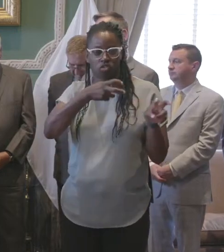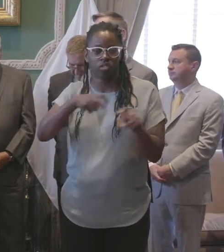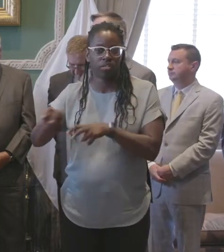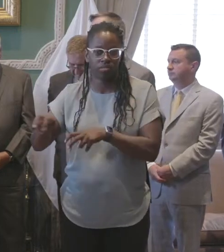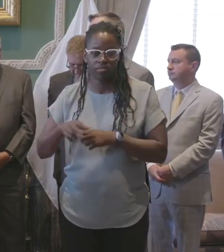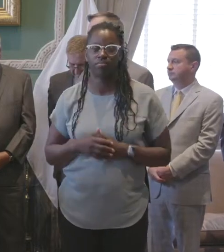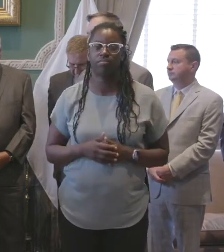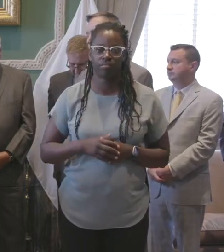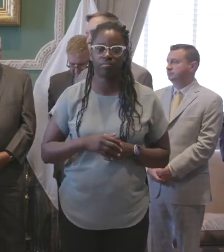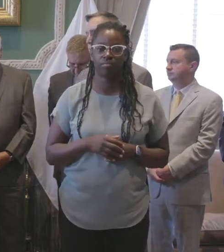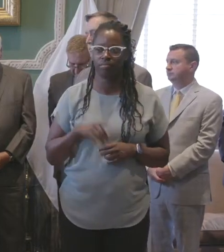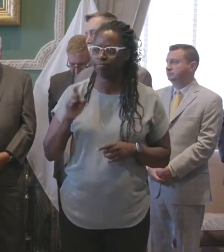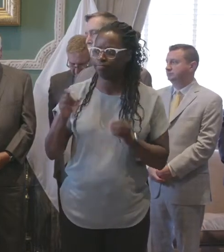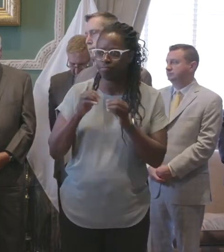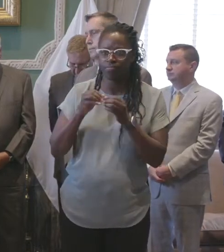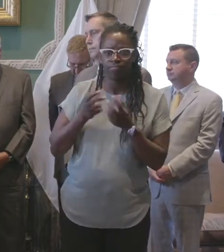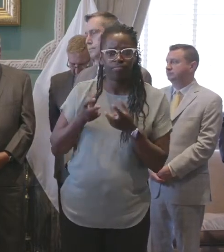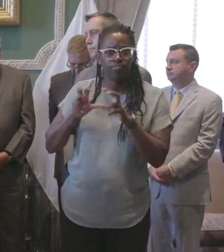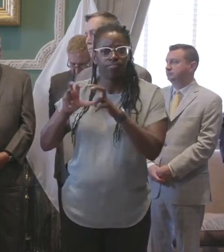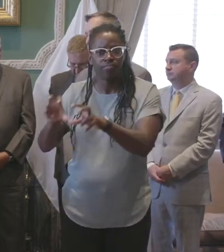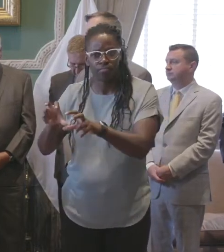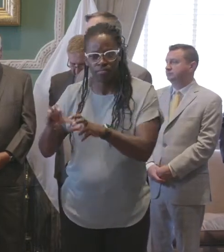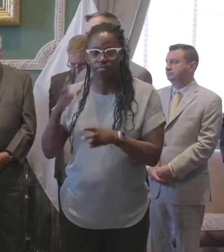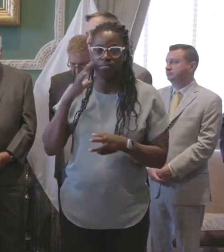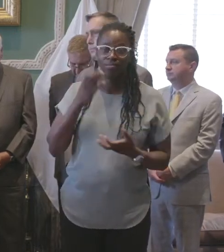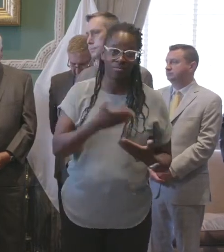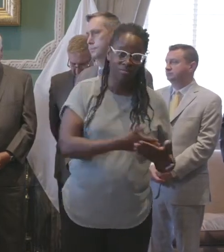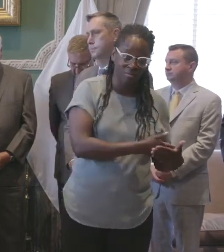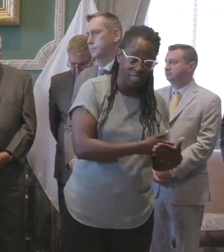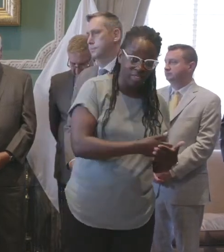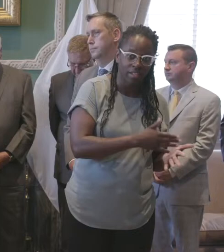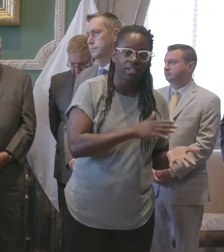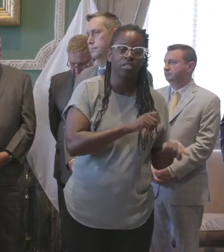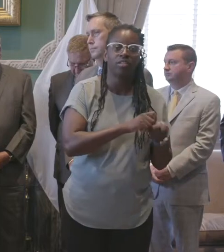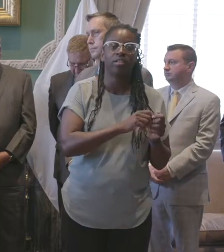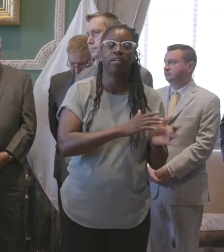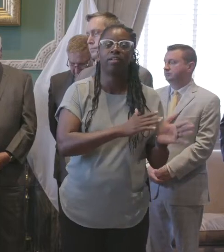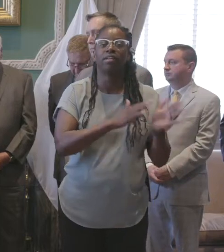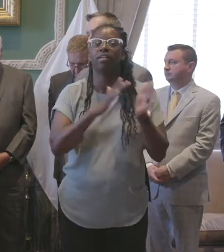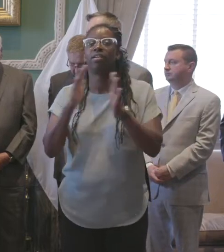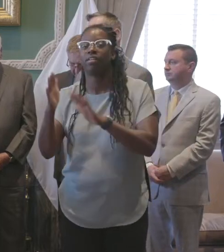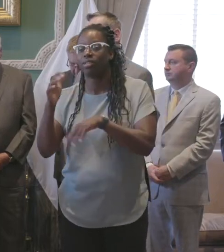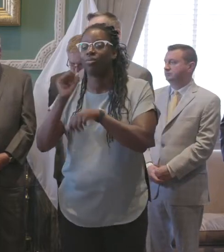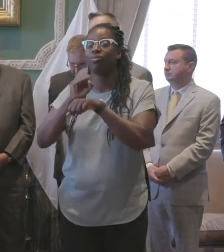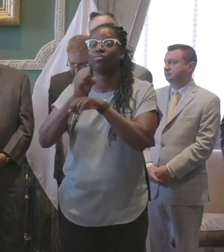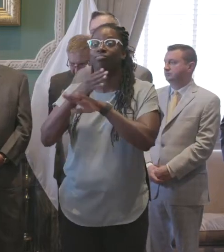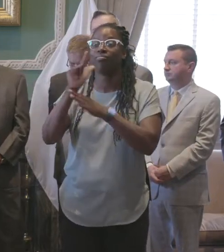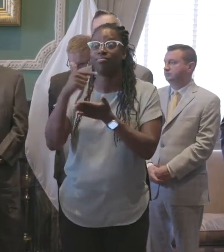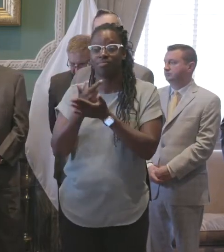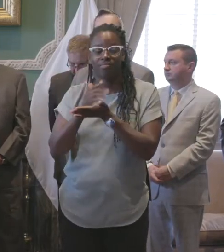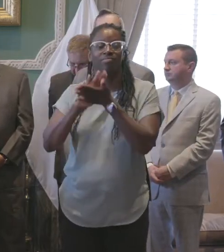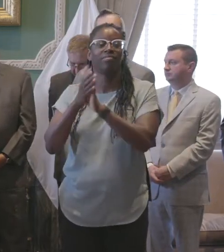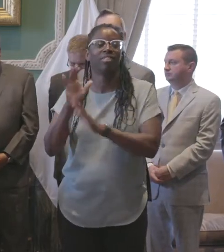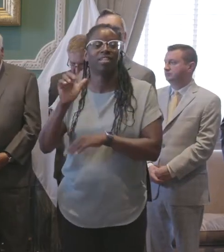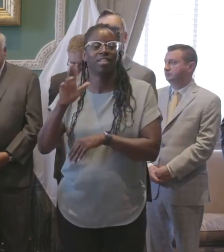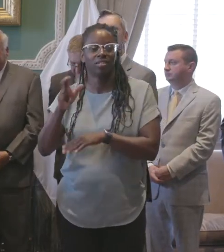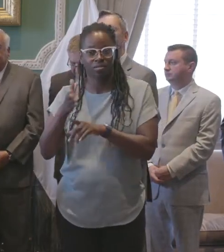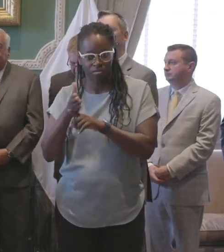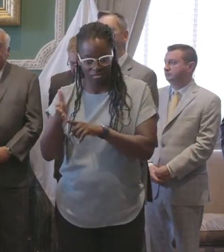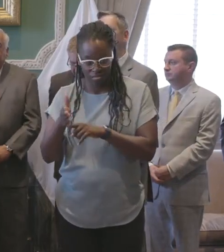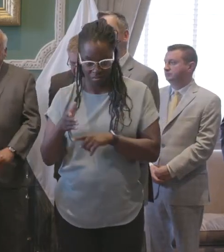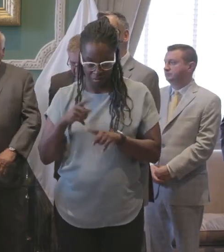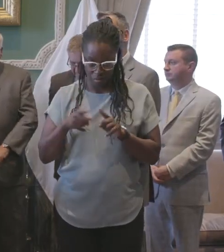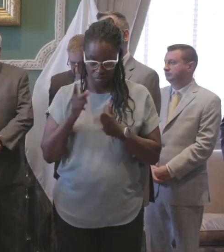our residents from cradle to career, from the moment they are eligible for preschool to the day that